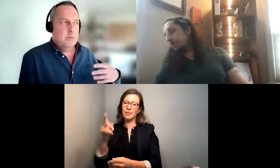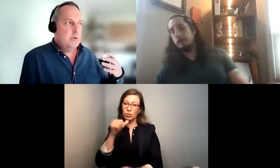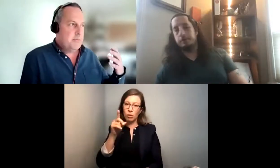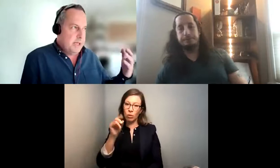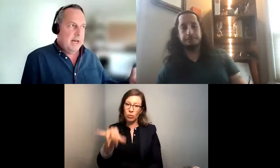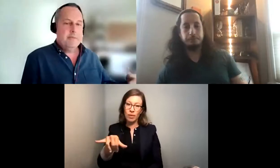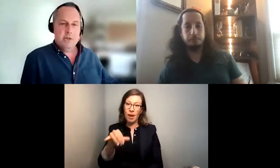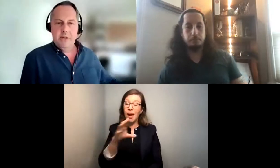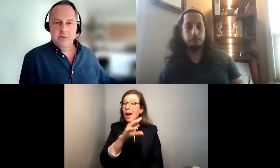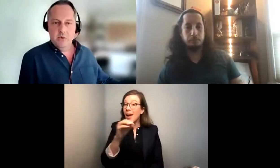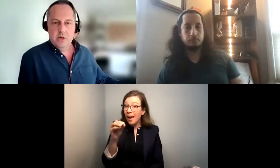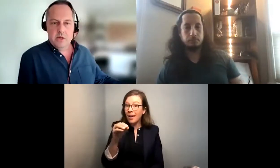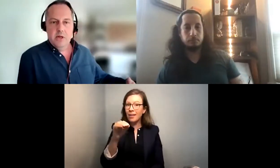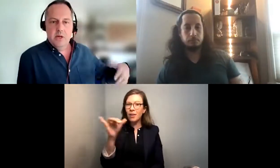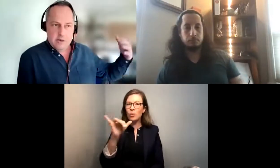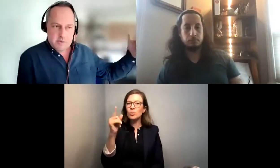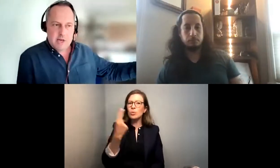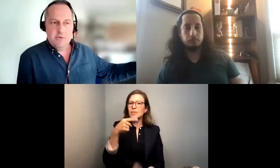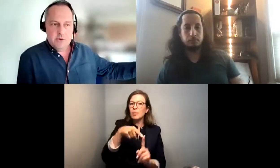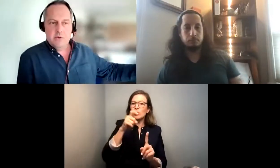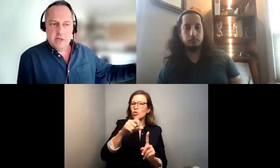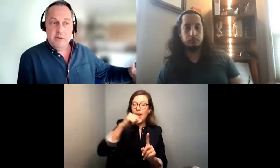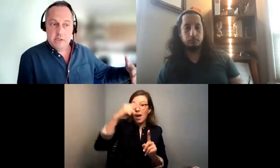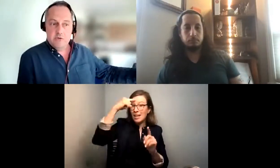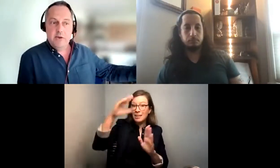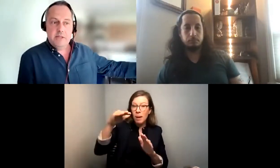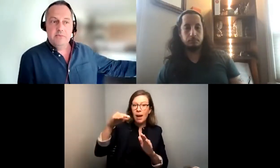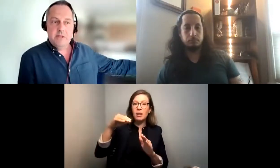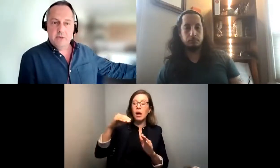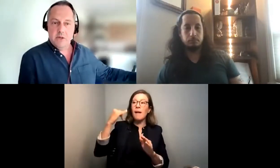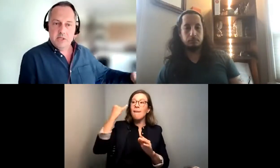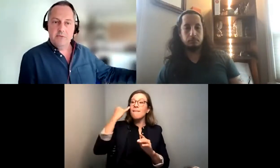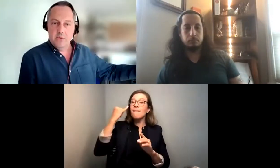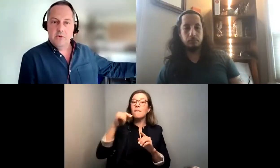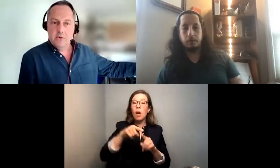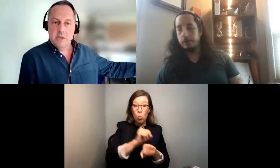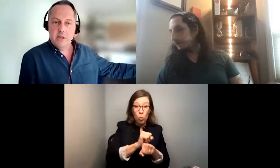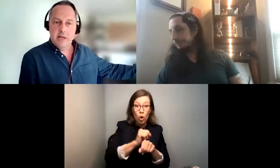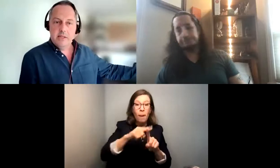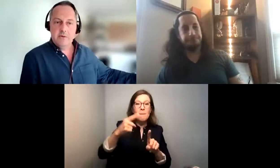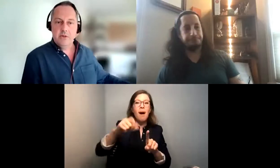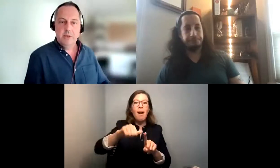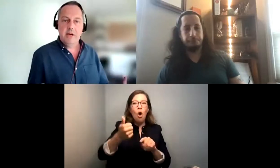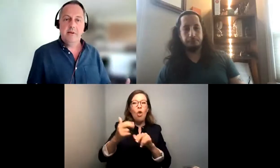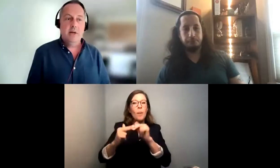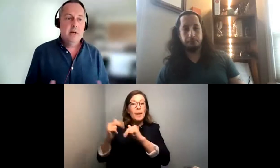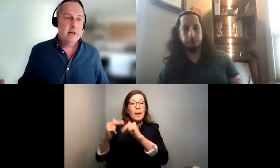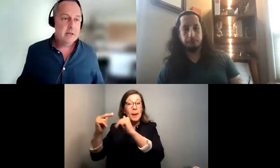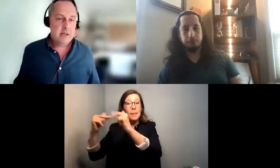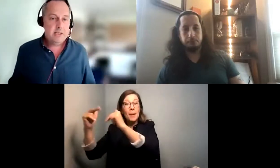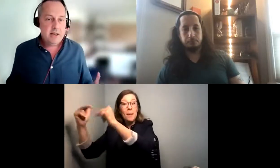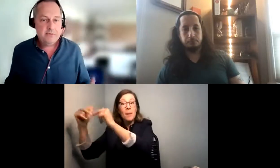they would be named on a piece of work, several, if it's a derivative piece of work, several layers down. So you might have